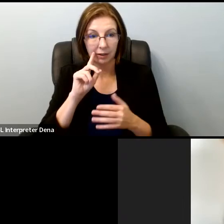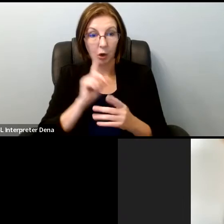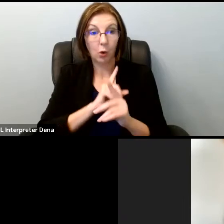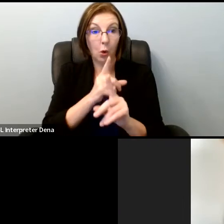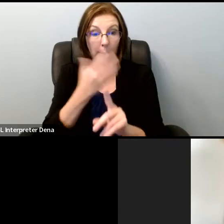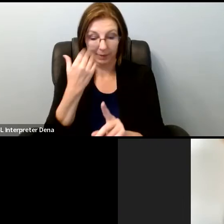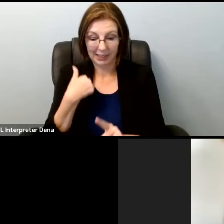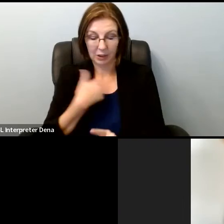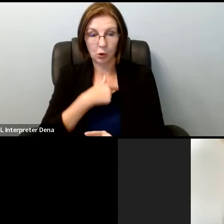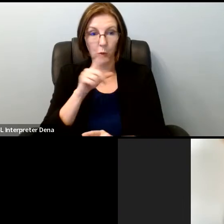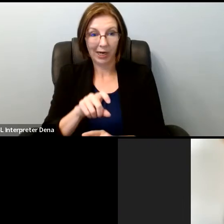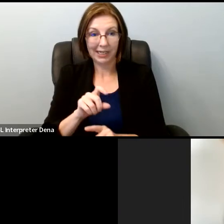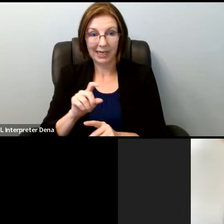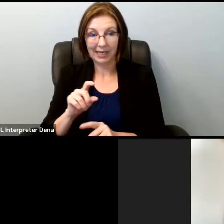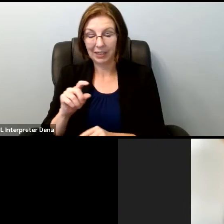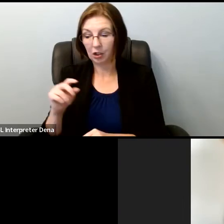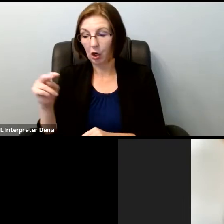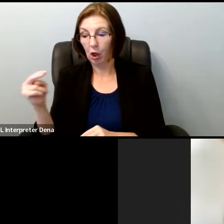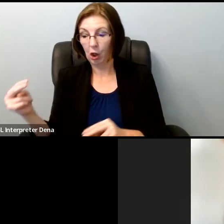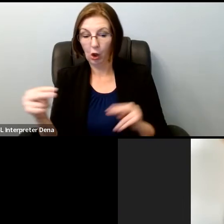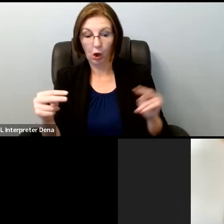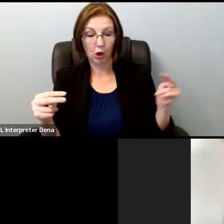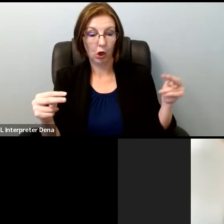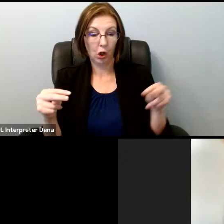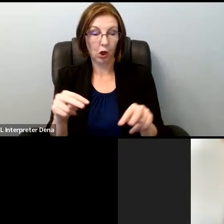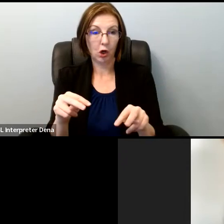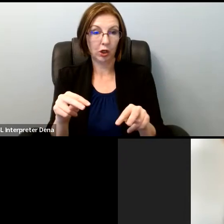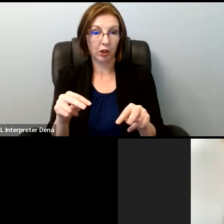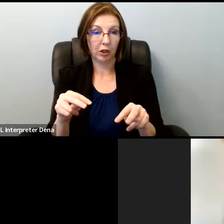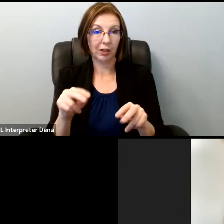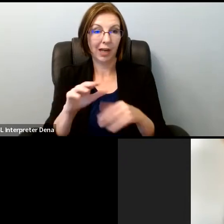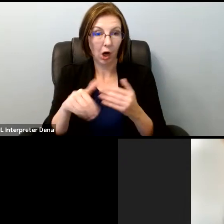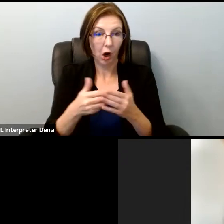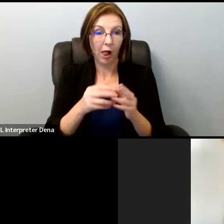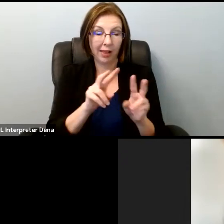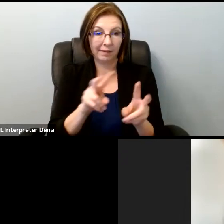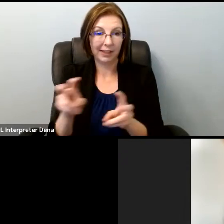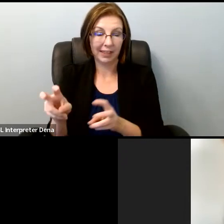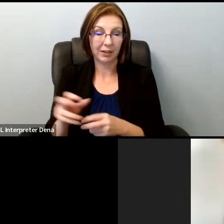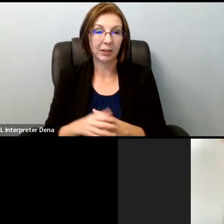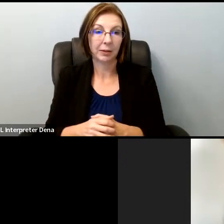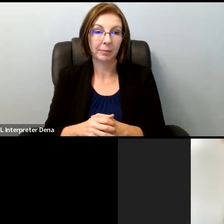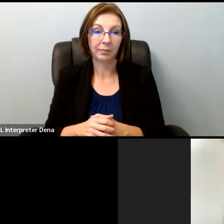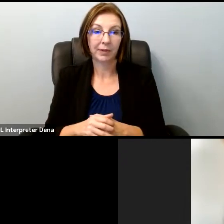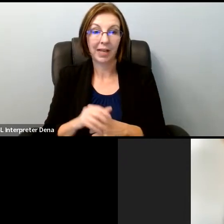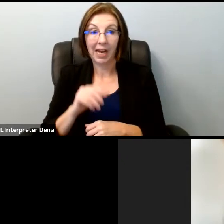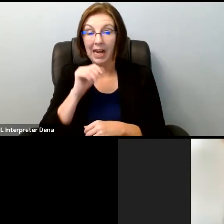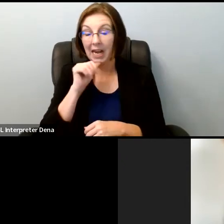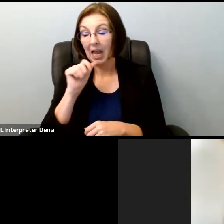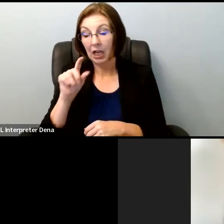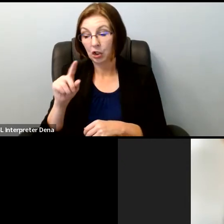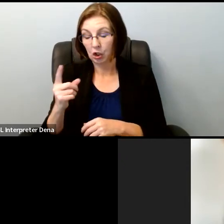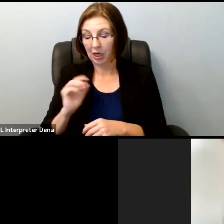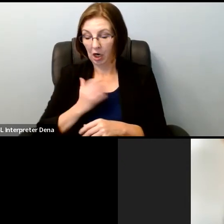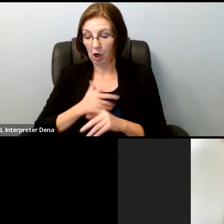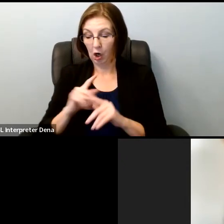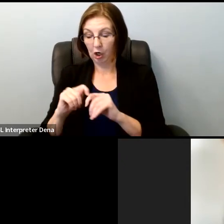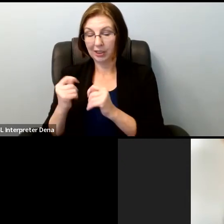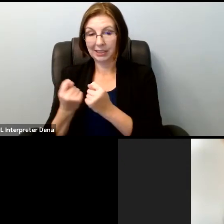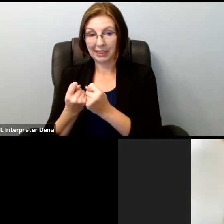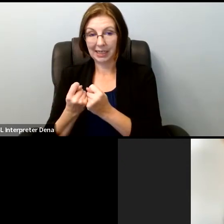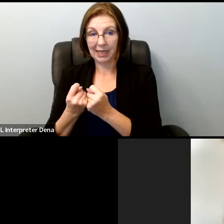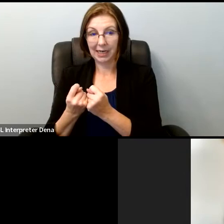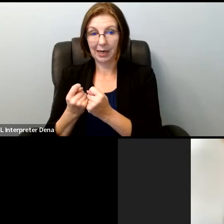look at these issues through that lens. And so, you know, not just as our team and our workforce through perspectives,